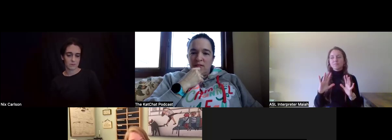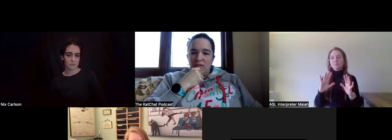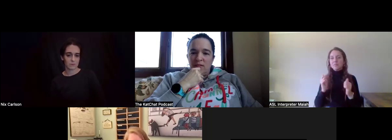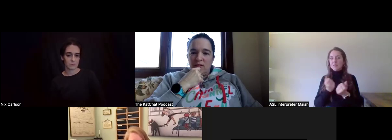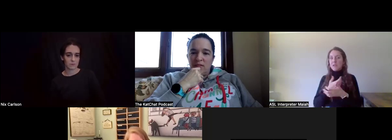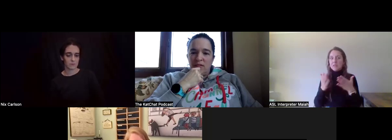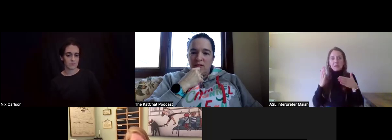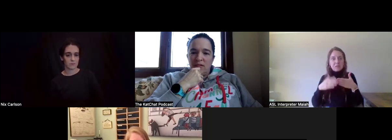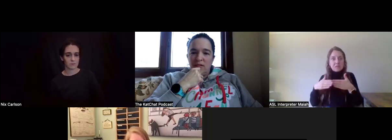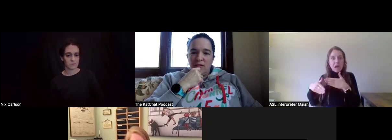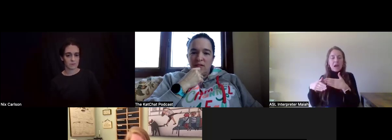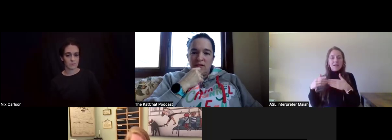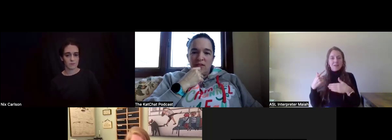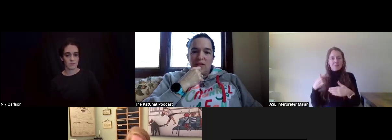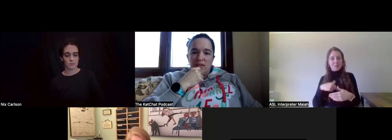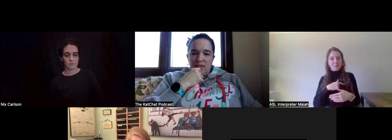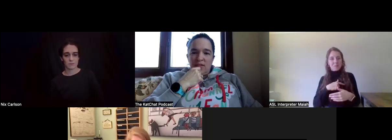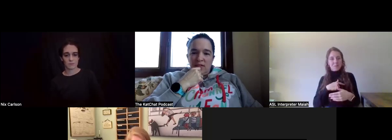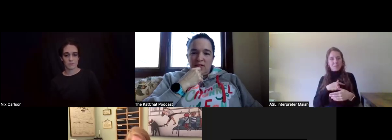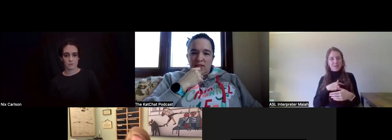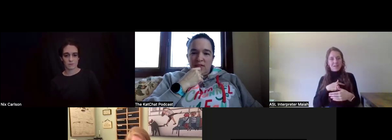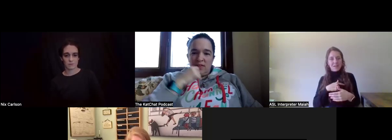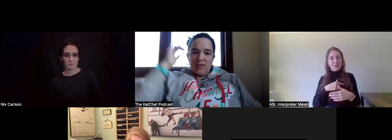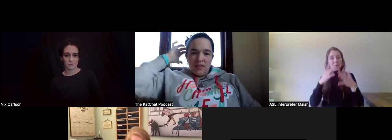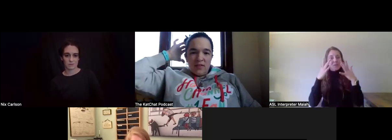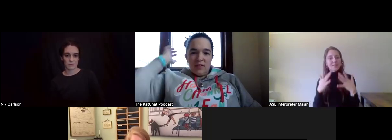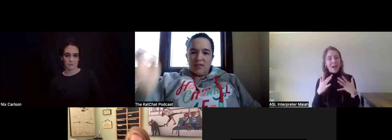we actually got depressed that we didn't get to work with them anymore.